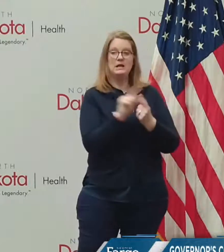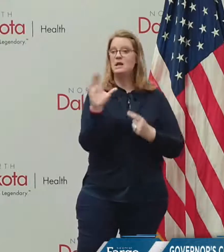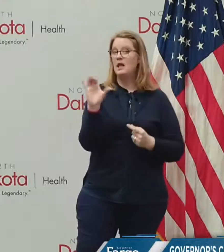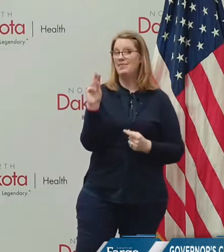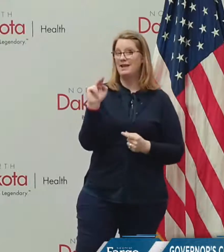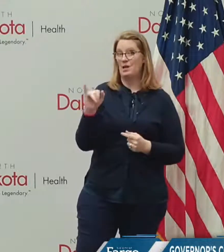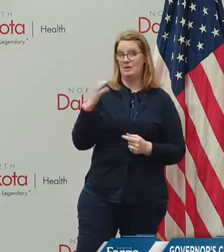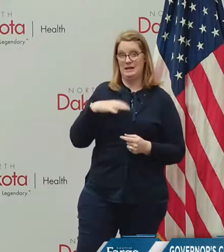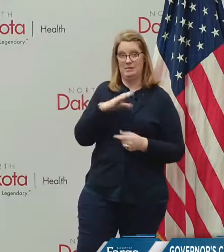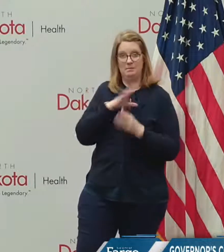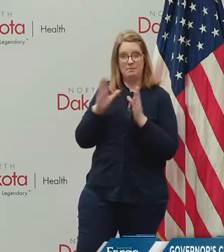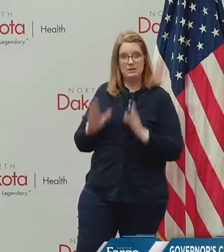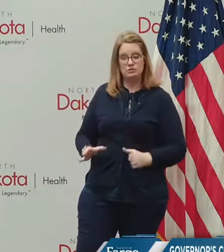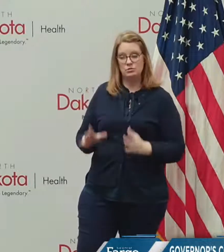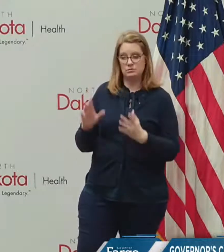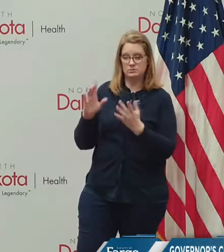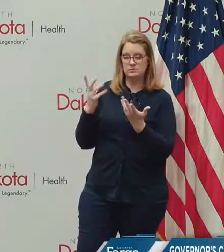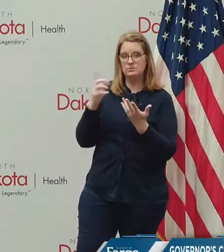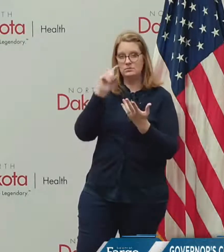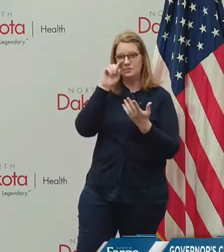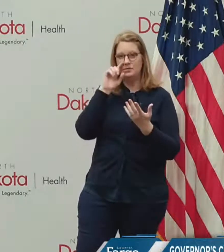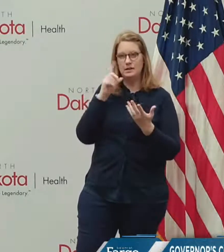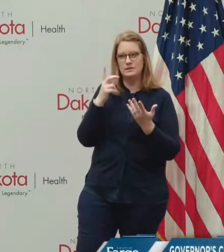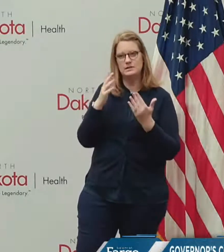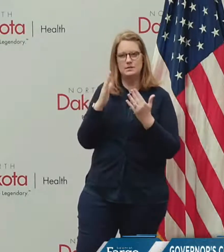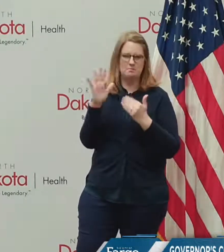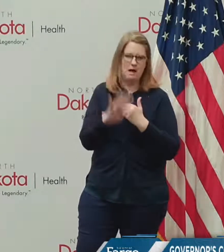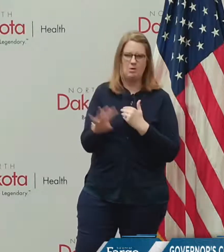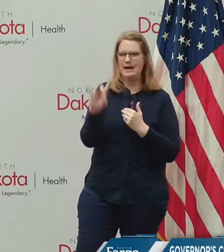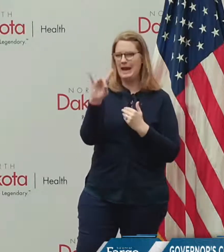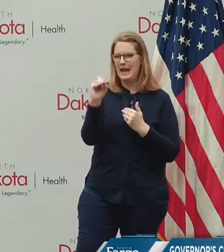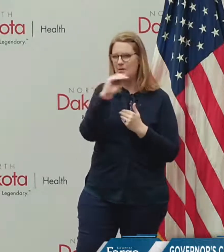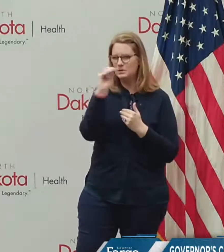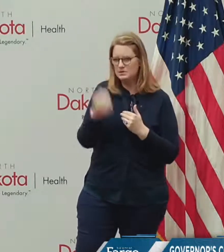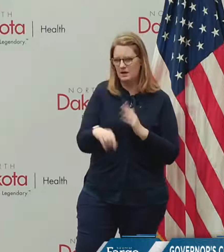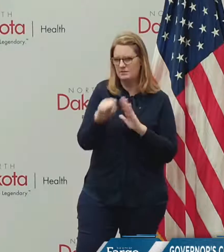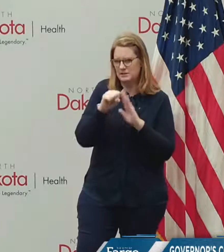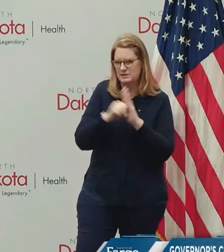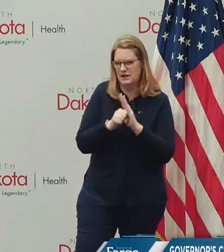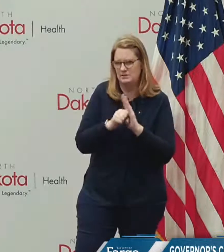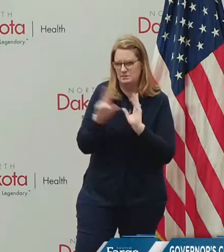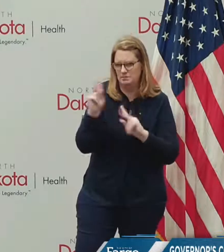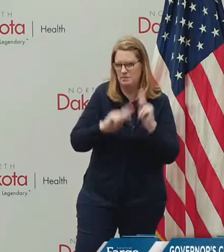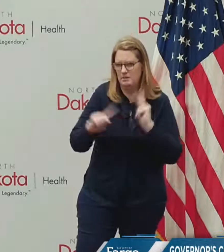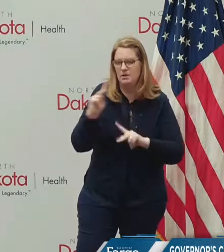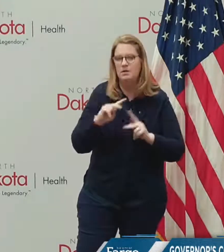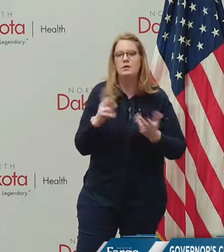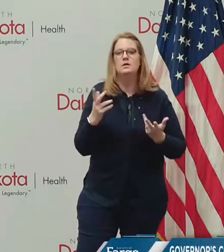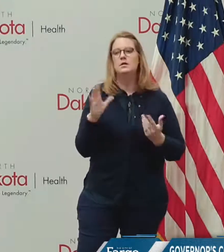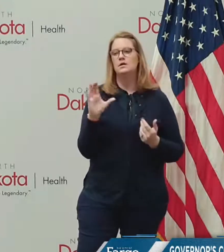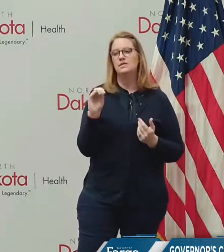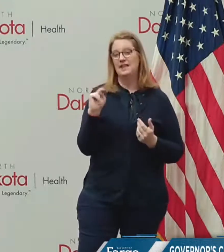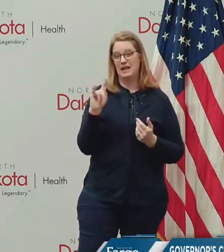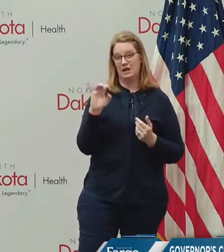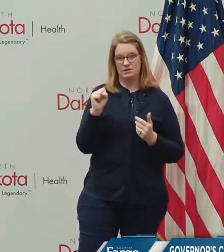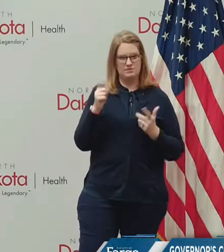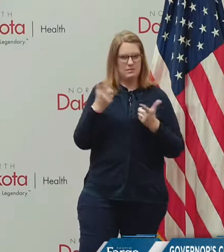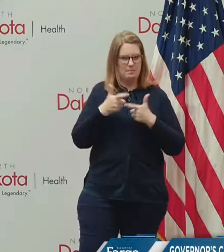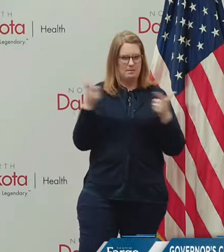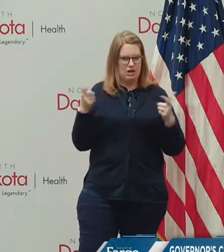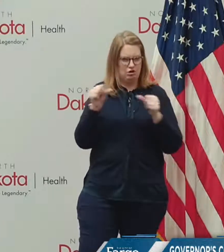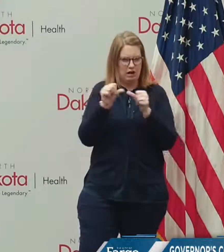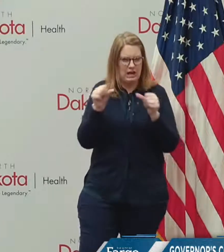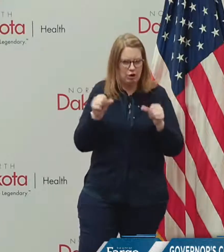represent close to 80% of the state's population, which means the counties from the large metro